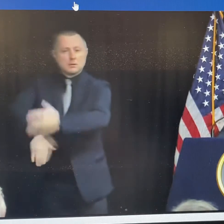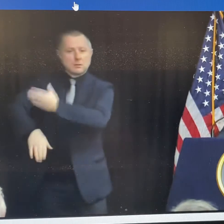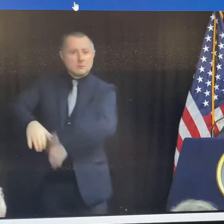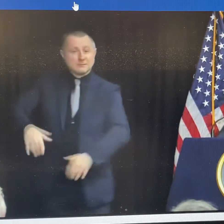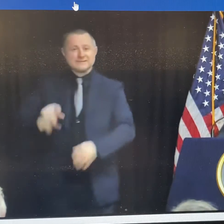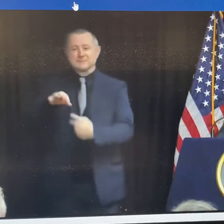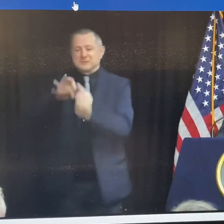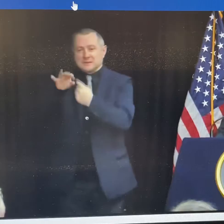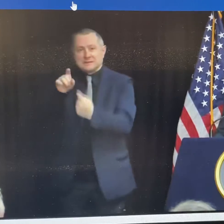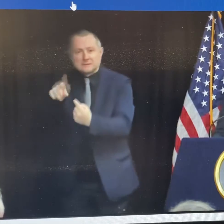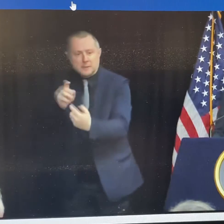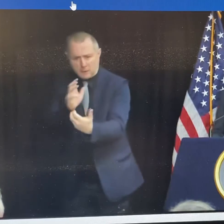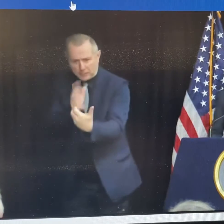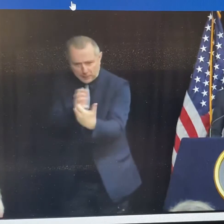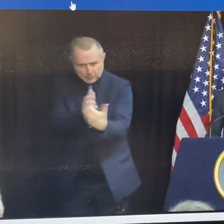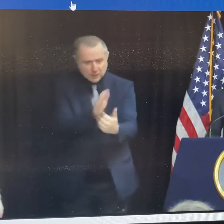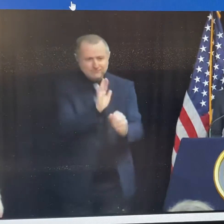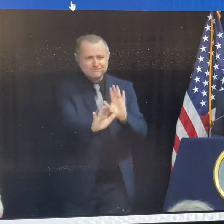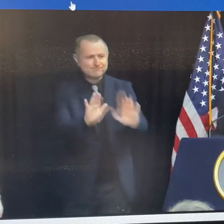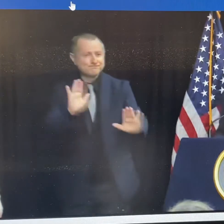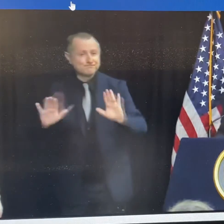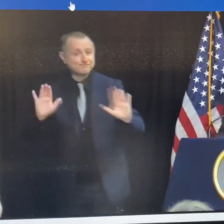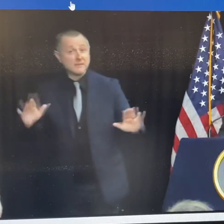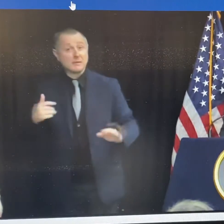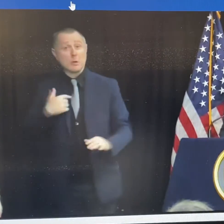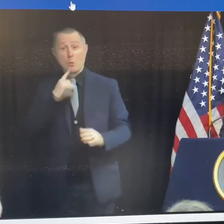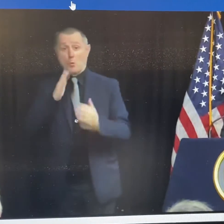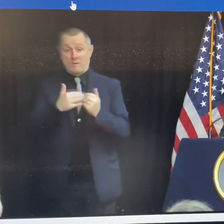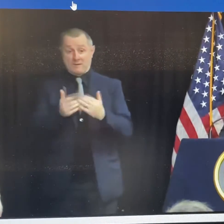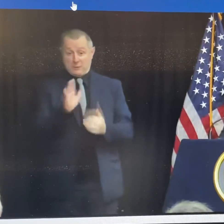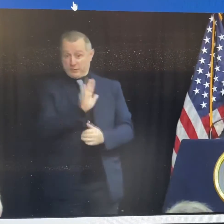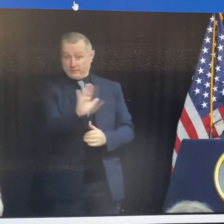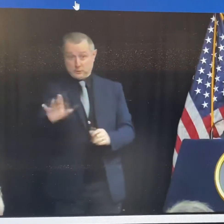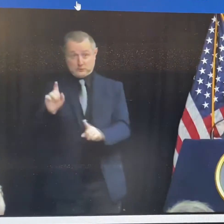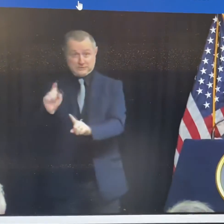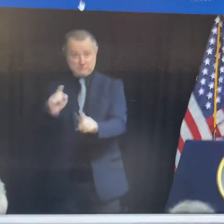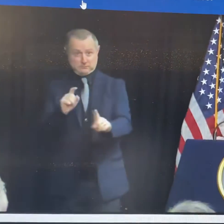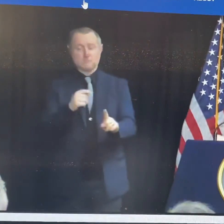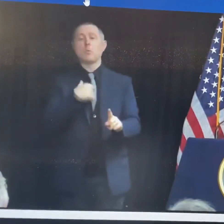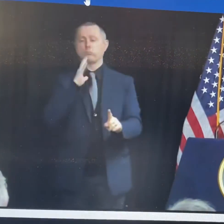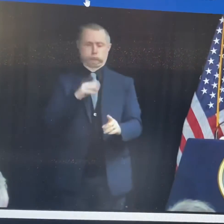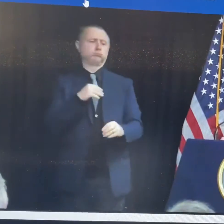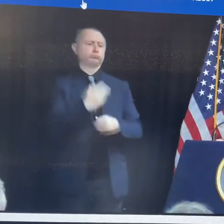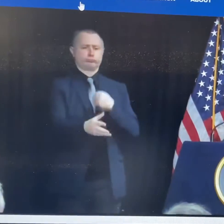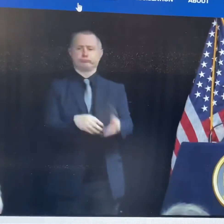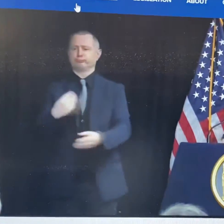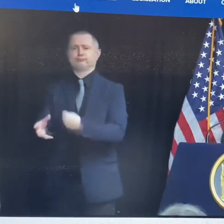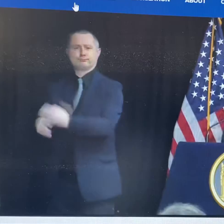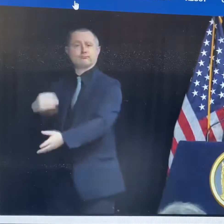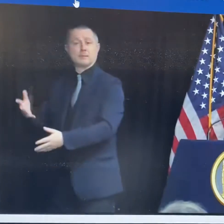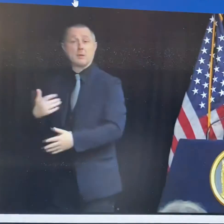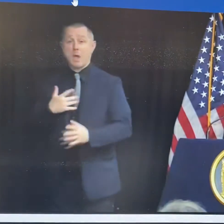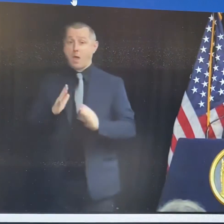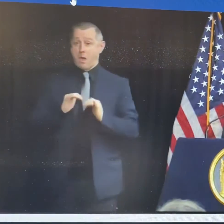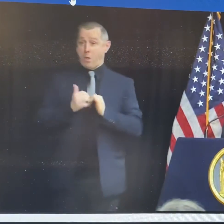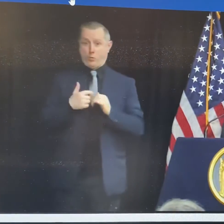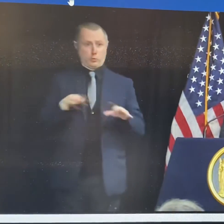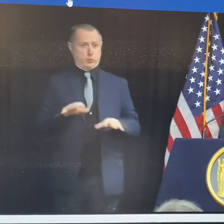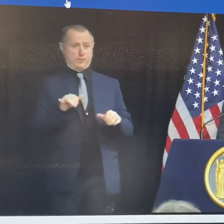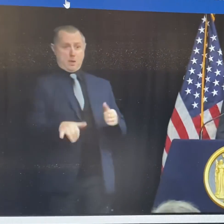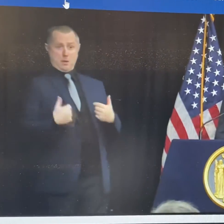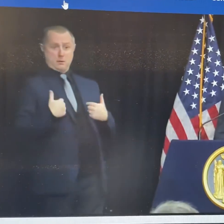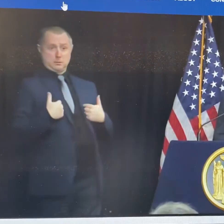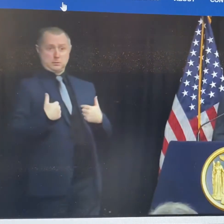that. Again, meeting people where they are with their life's experiences. And so how do we do that? Well, we get